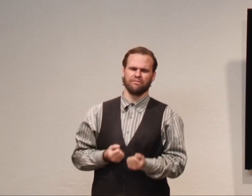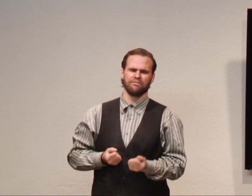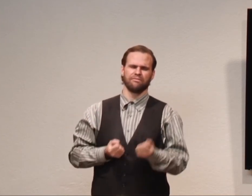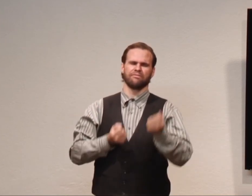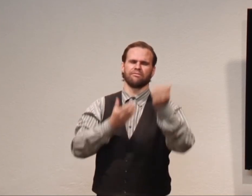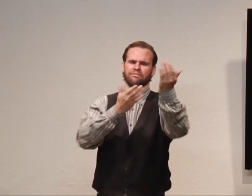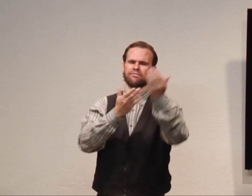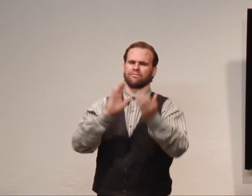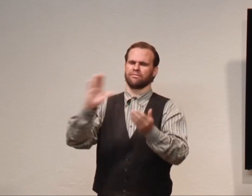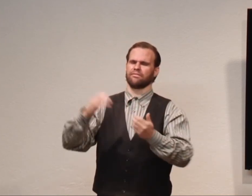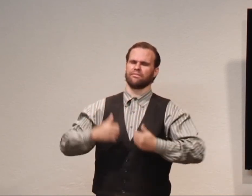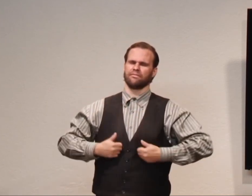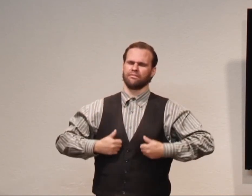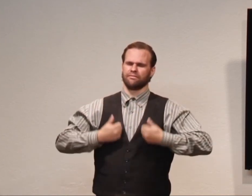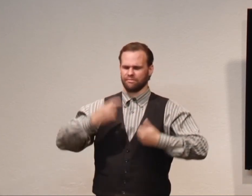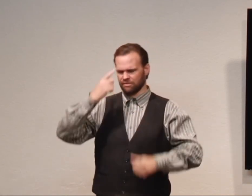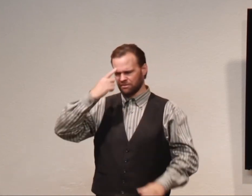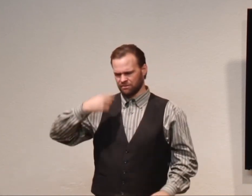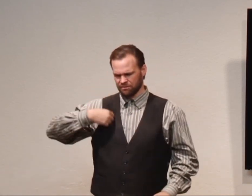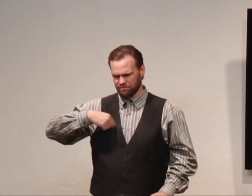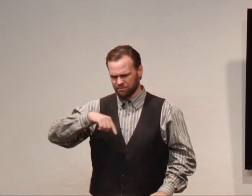priest.